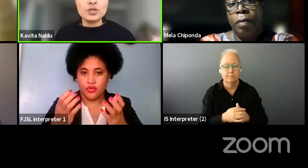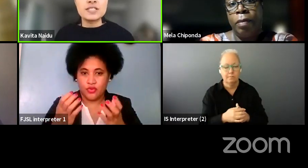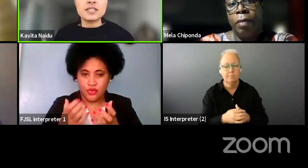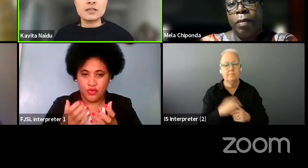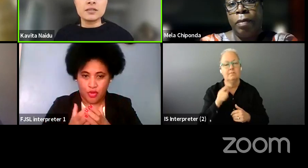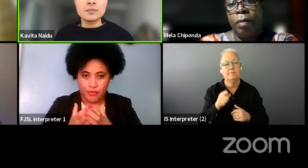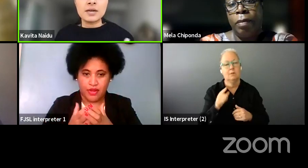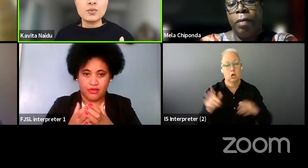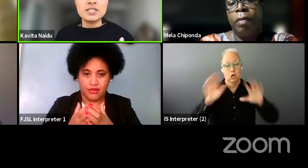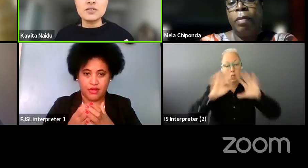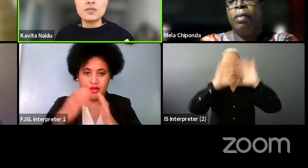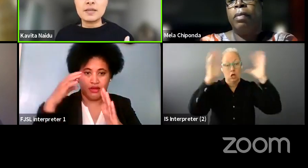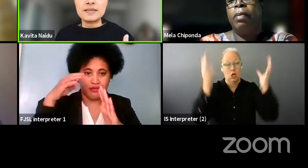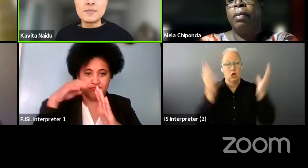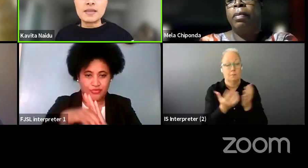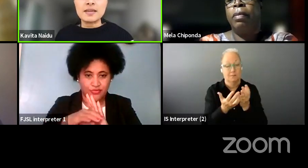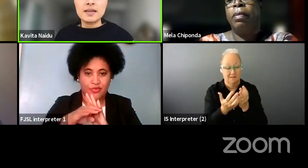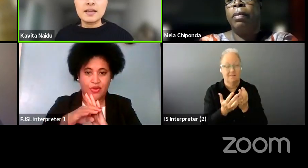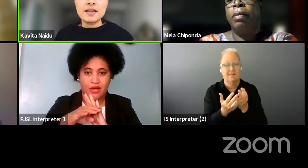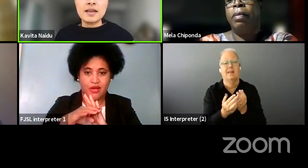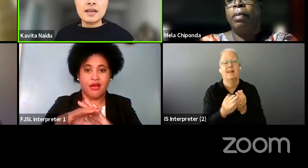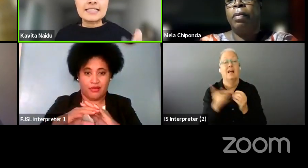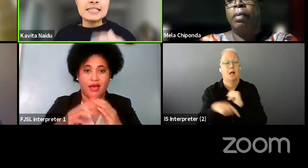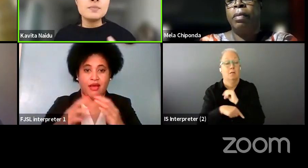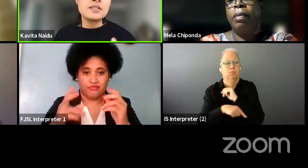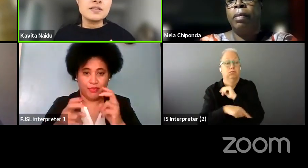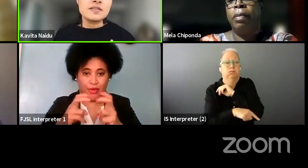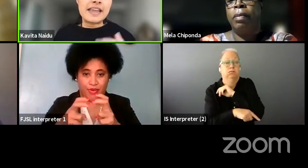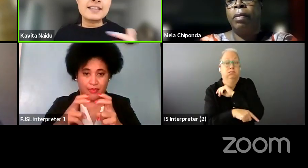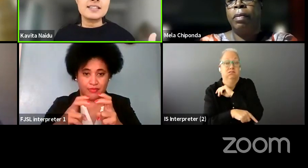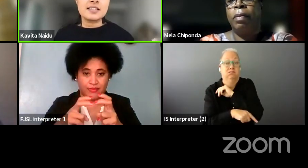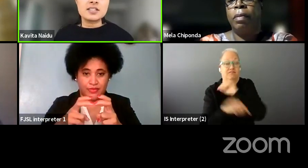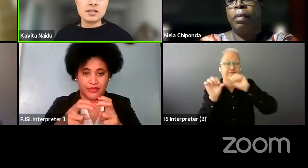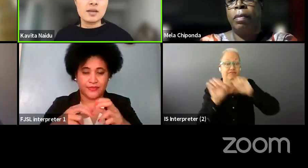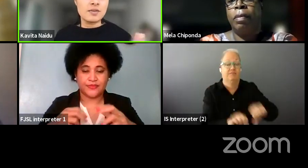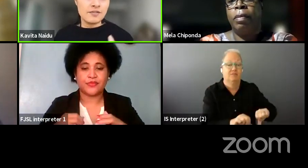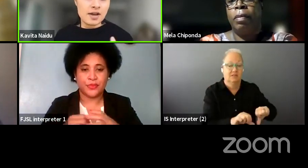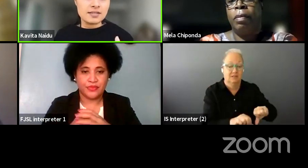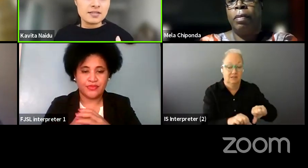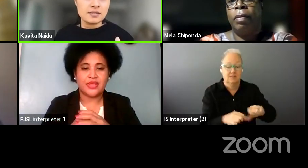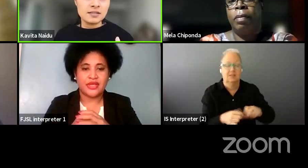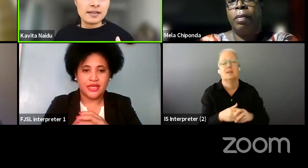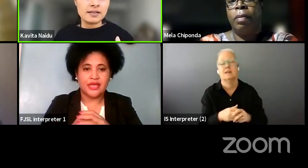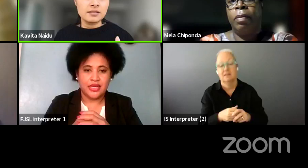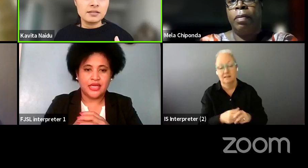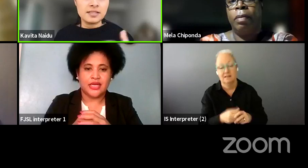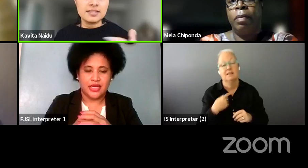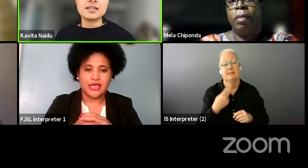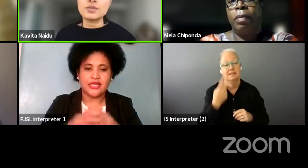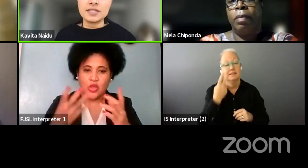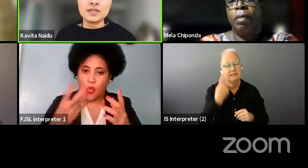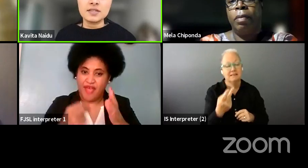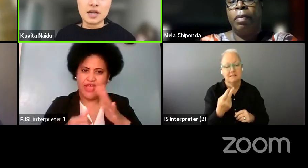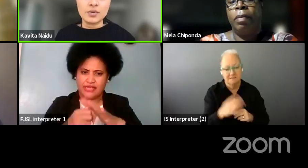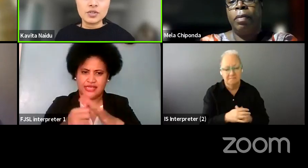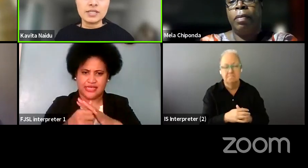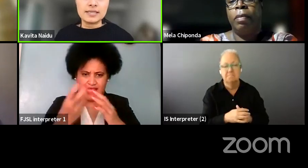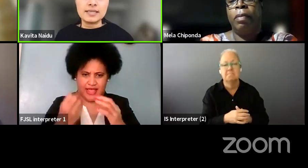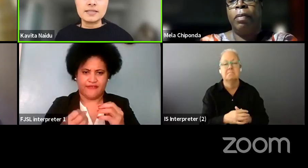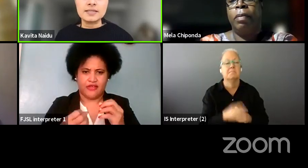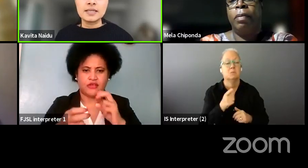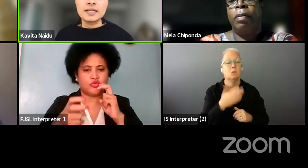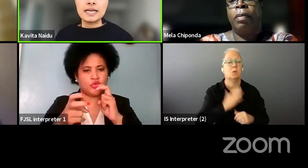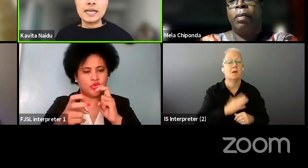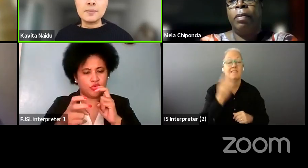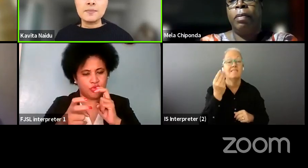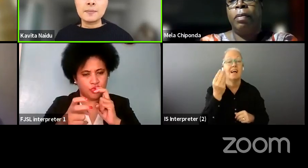that's arisen by reason of the pandemic has limited access to climate funds that these countries in our region